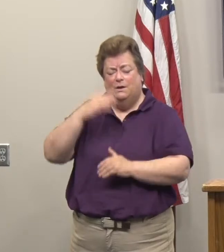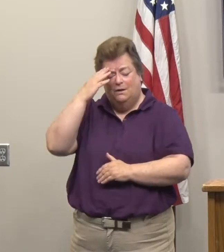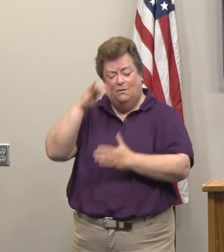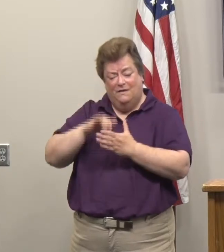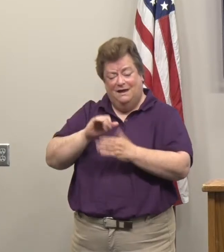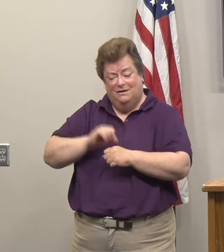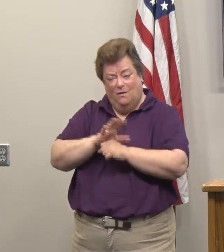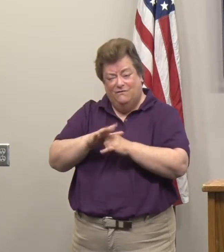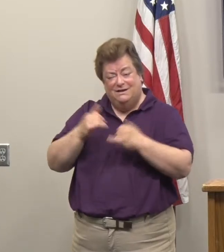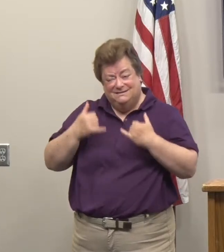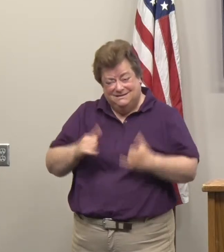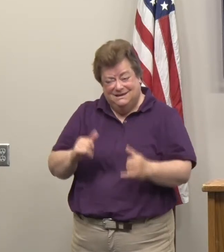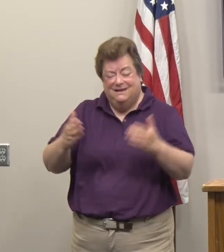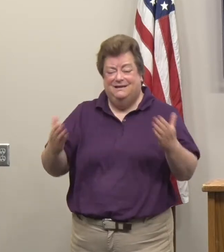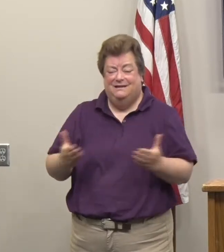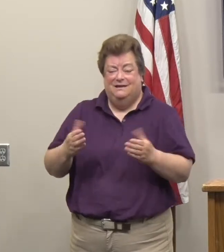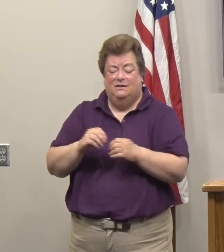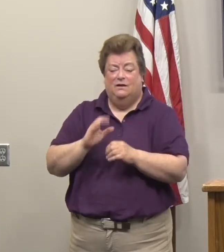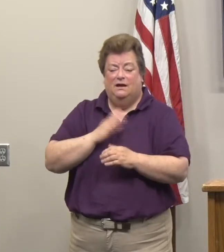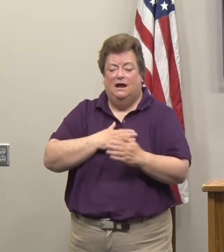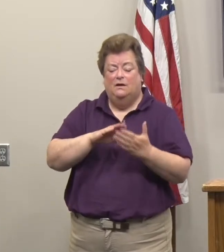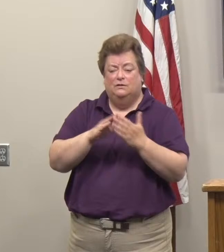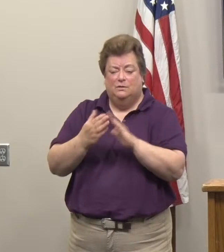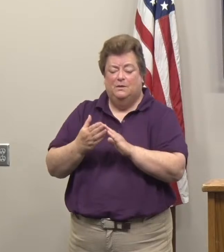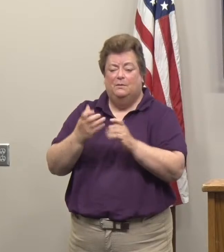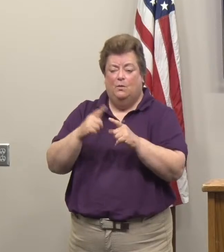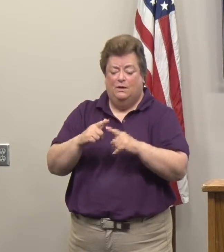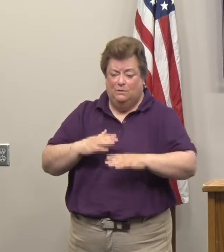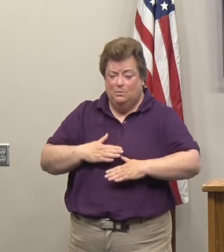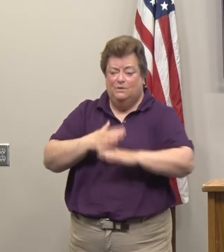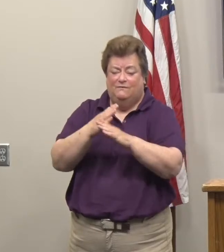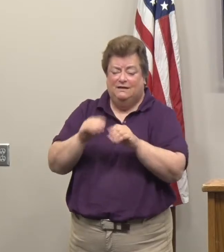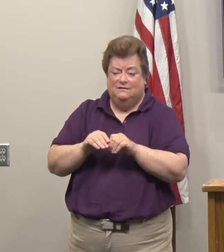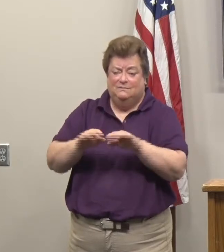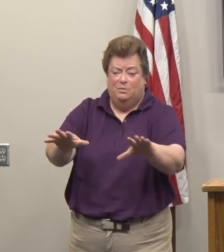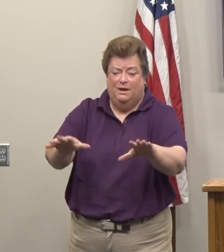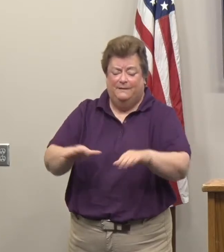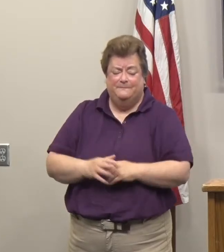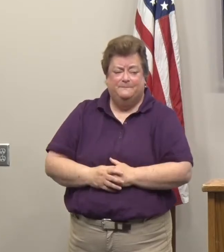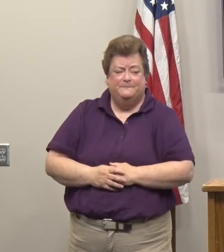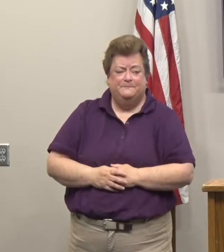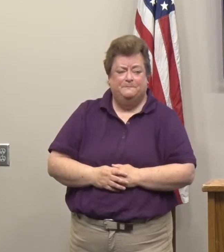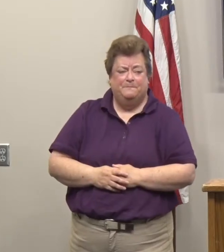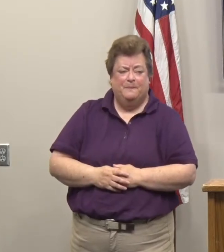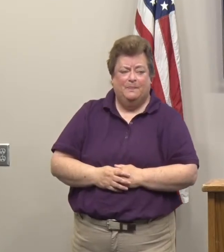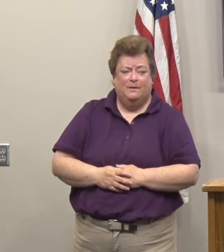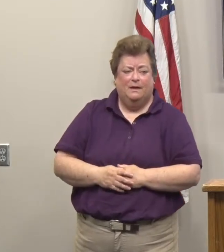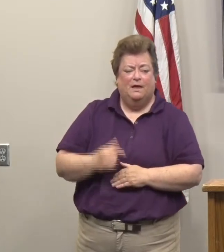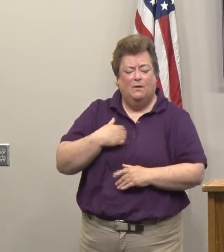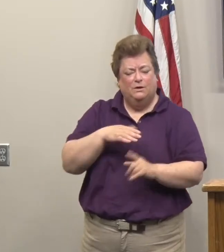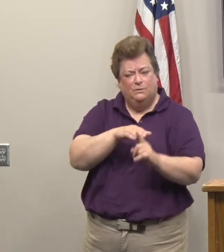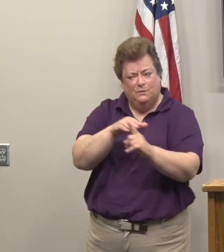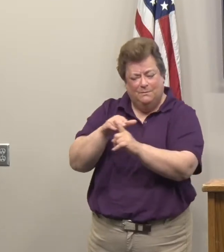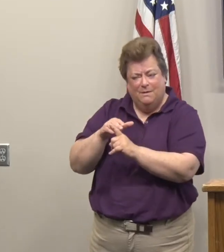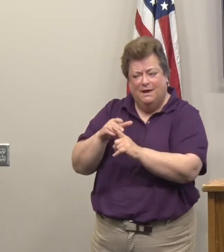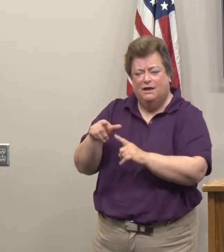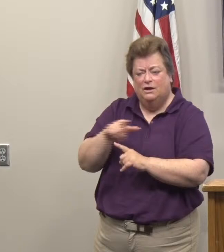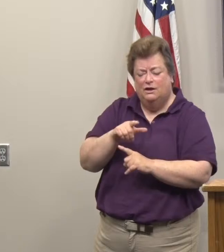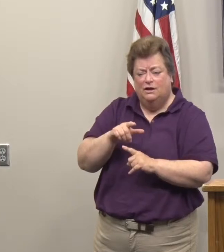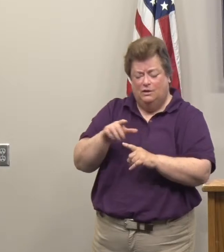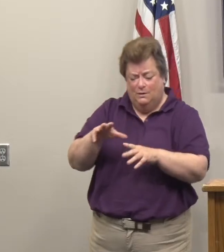community, and we must take all precautions to limit the spread of the virus. I'd like to remind everyone that you are at risk